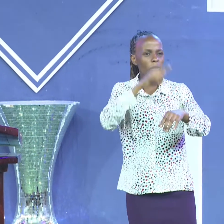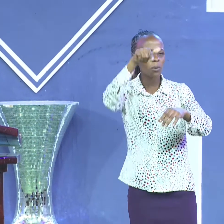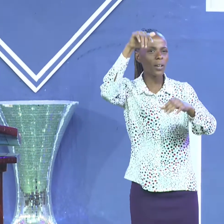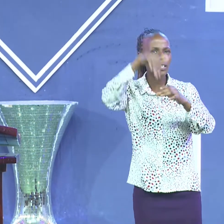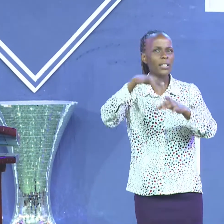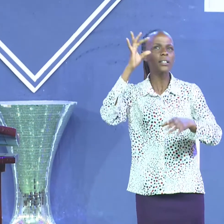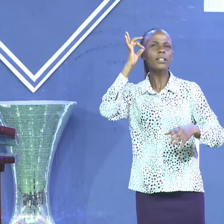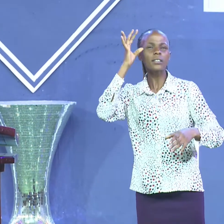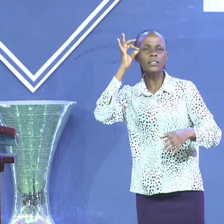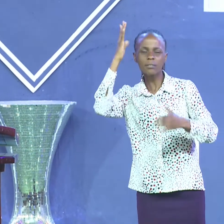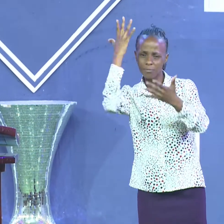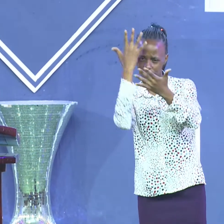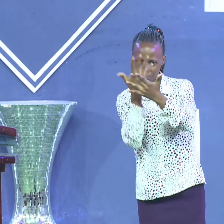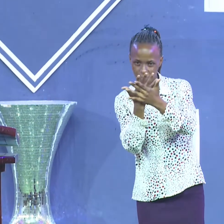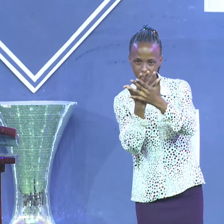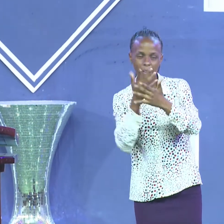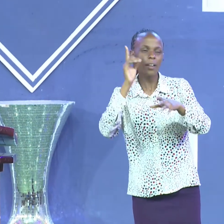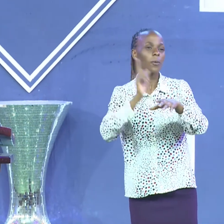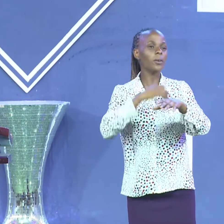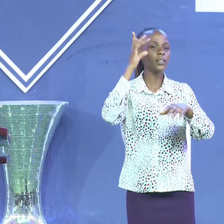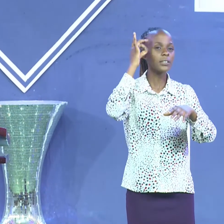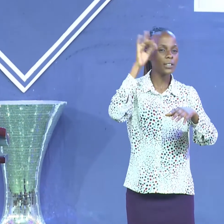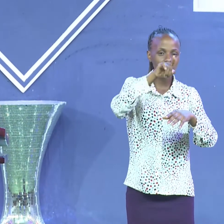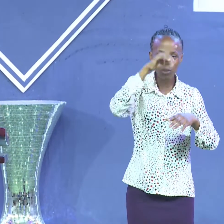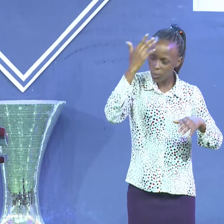Perhaps the prison in which you are is one of